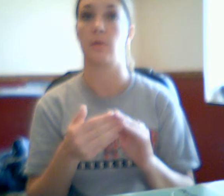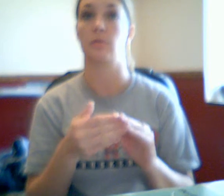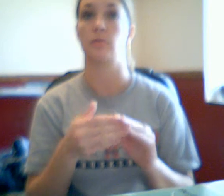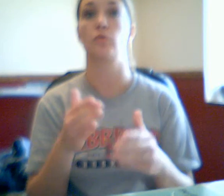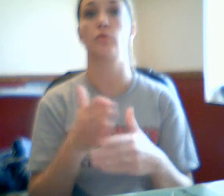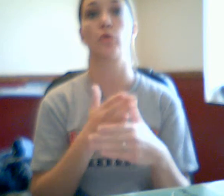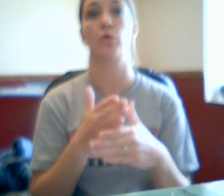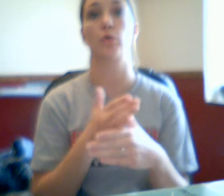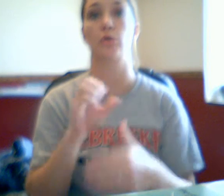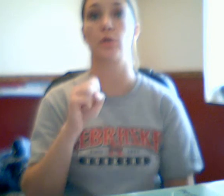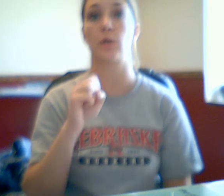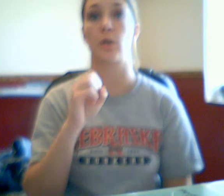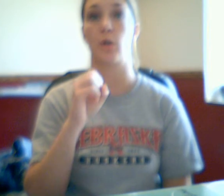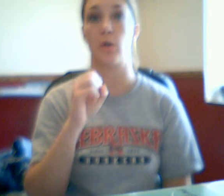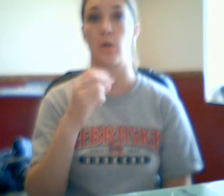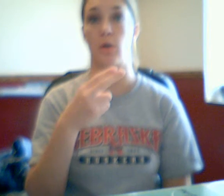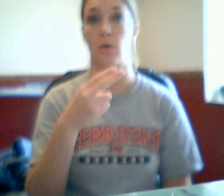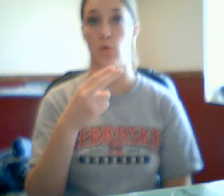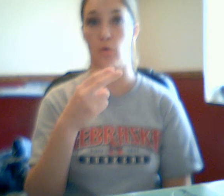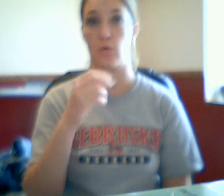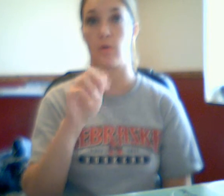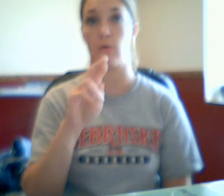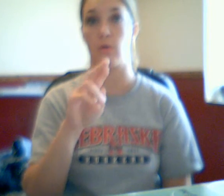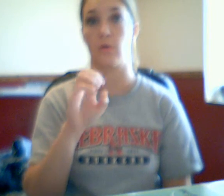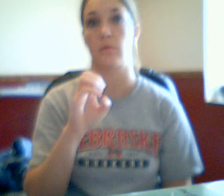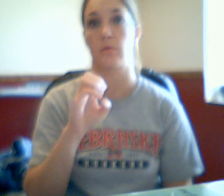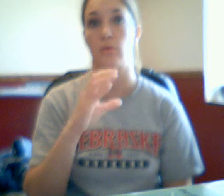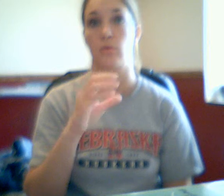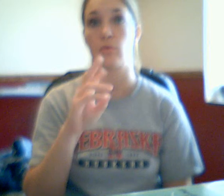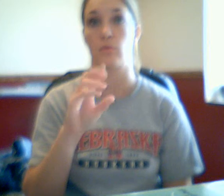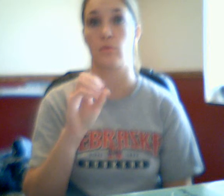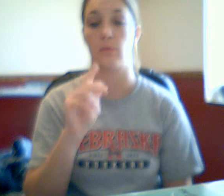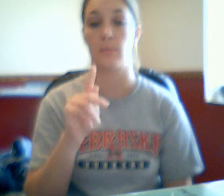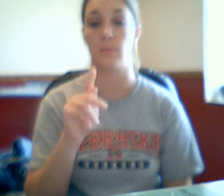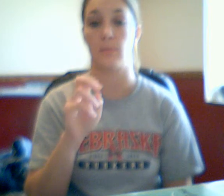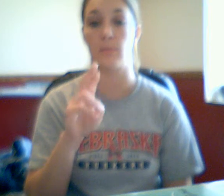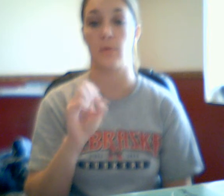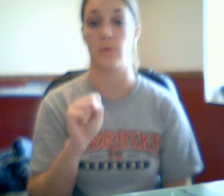Cassie Logan, who is still trying to figure out why black people aren't treated the same as whites.